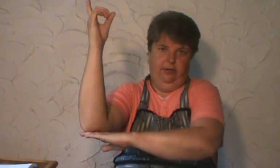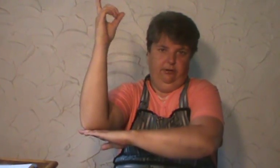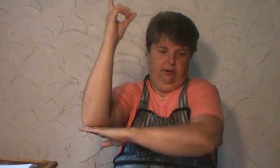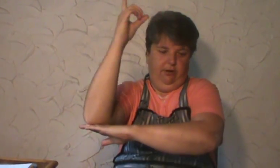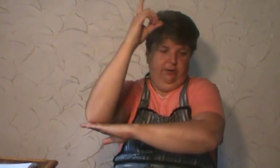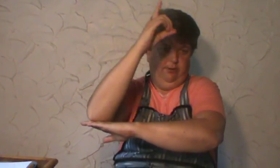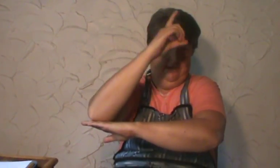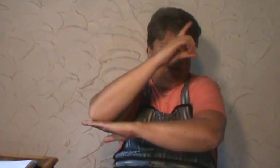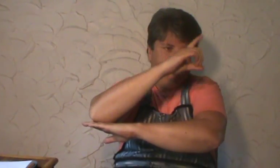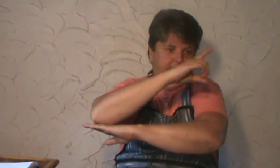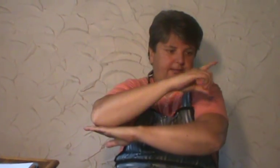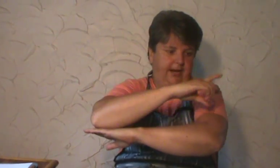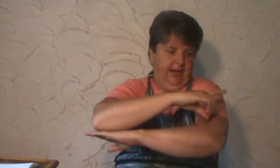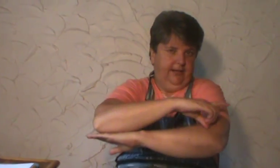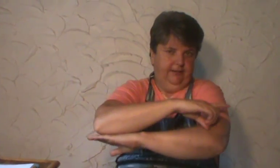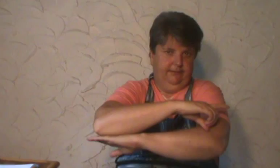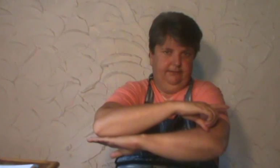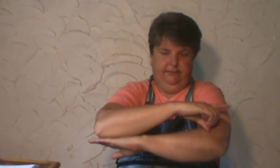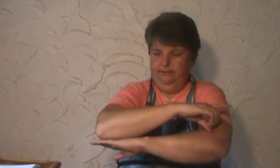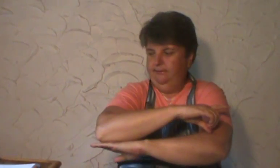go all the way down. Day.